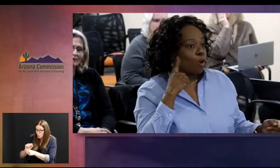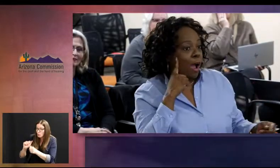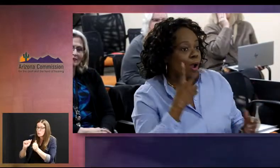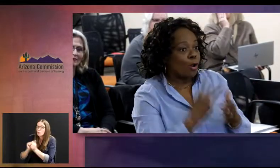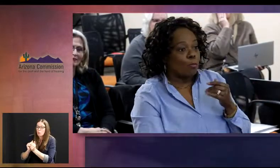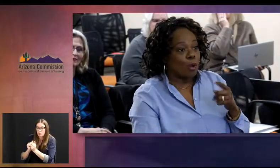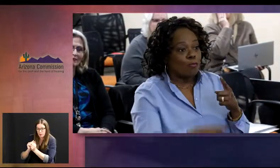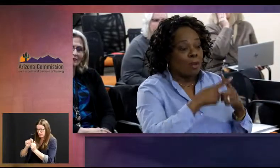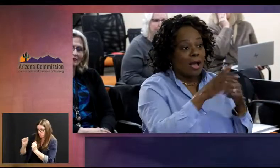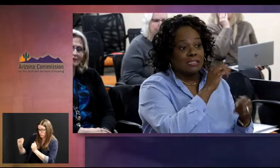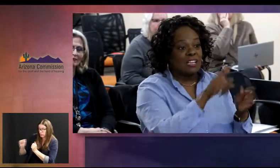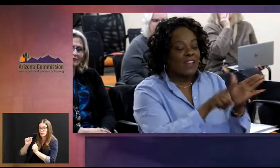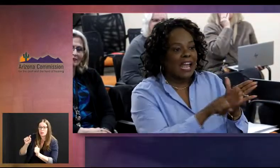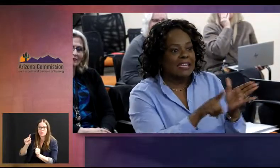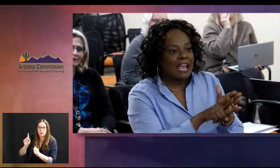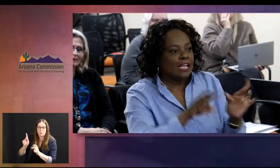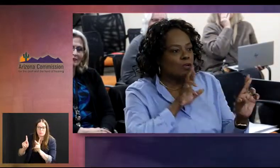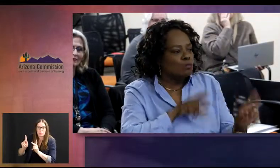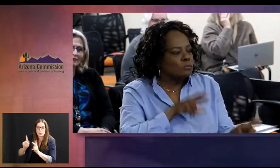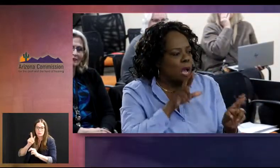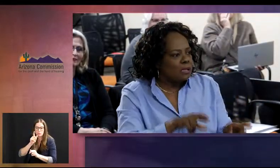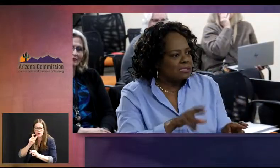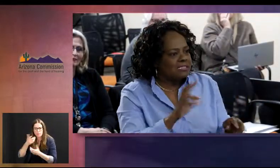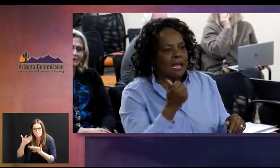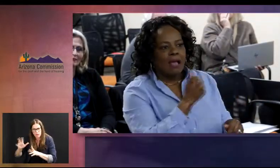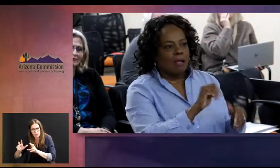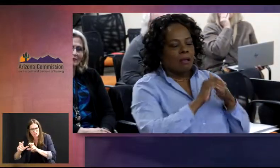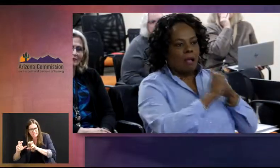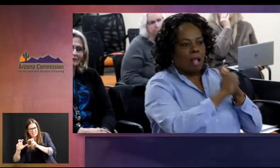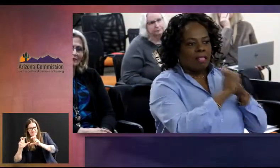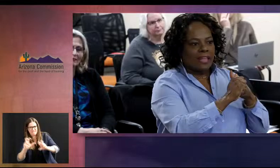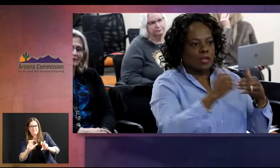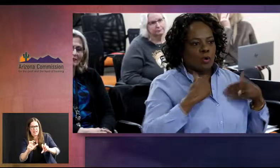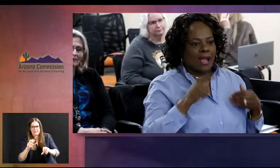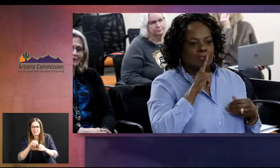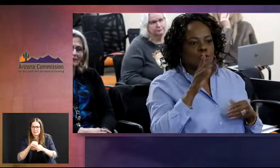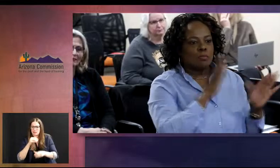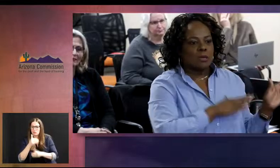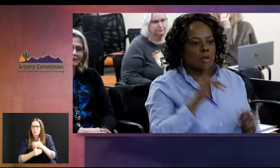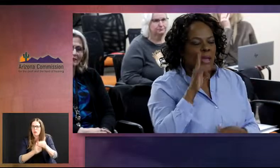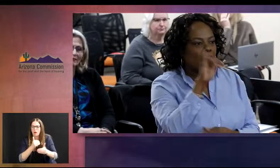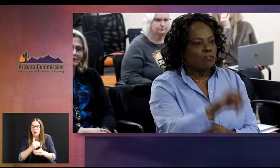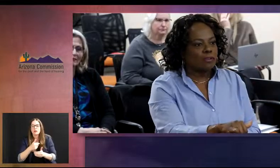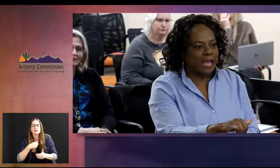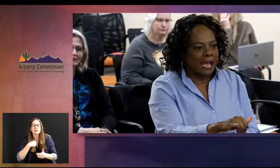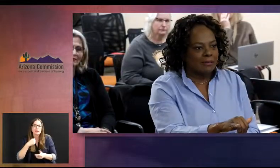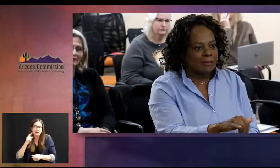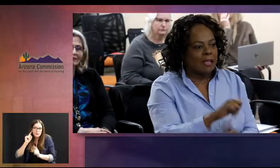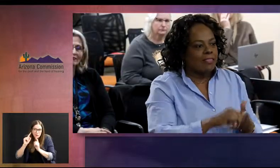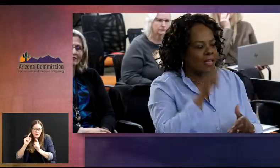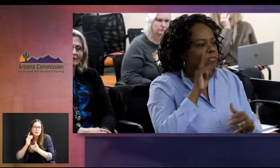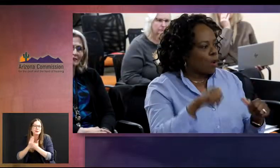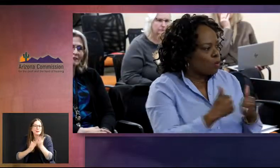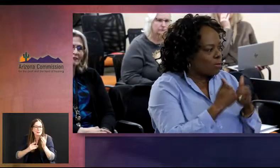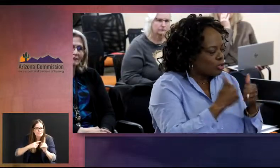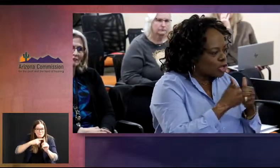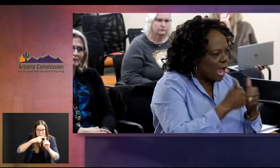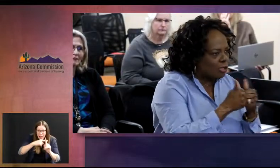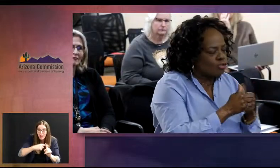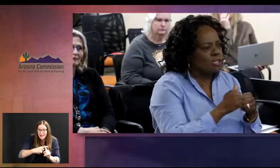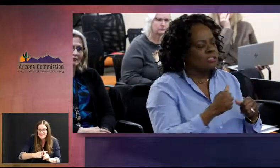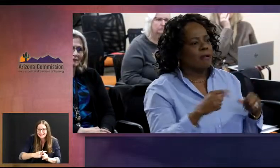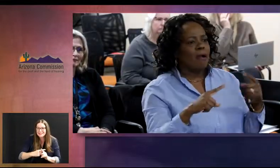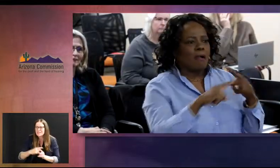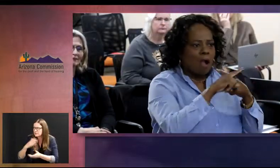the process. I've heard both positive and negative responses. A leader has to be prepared for